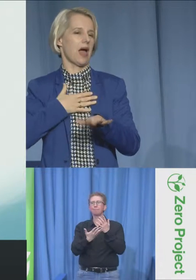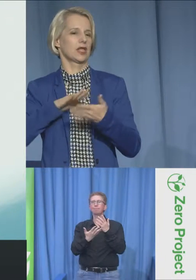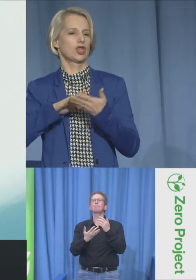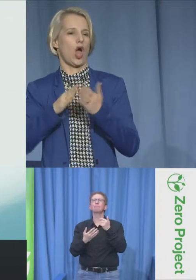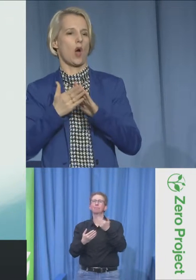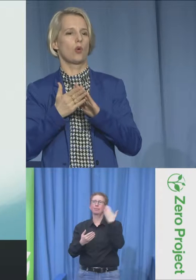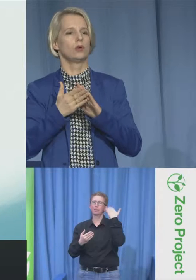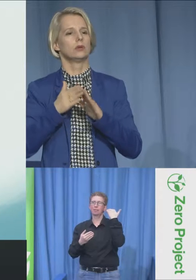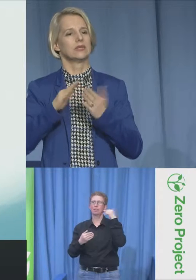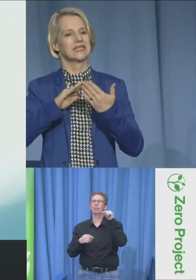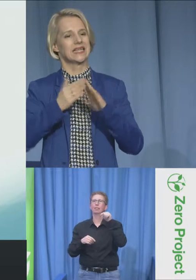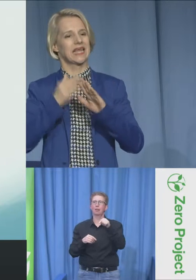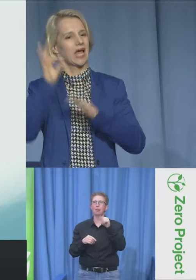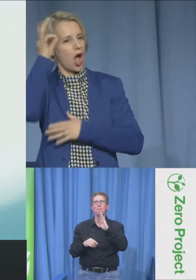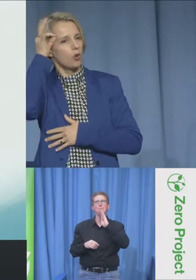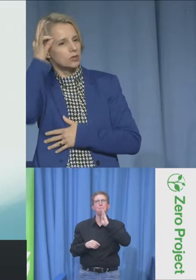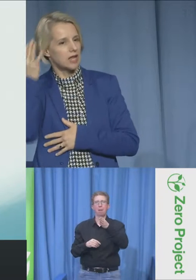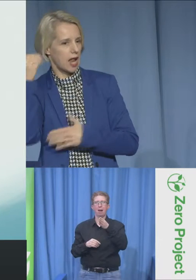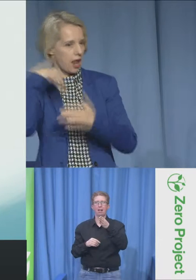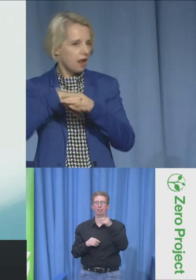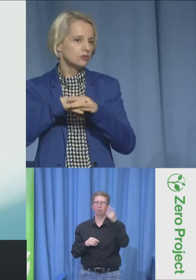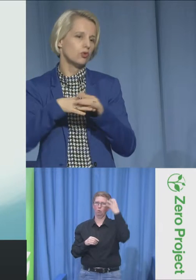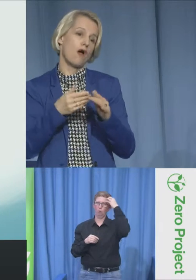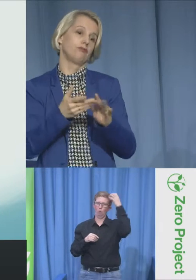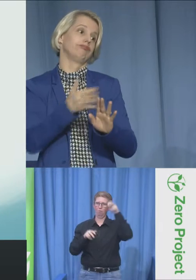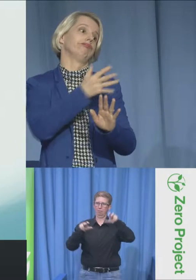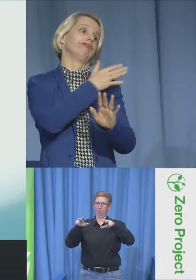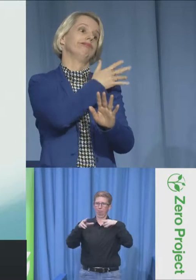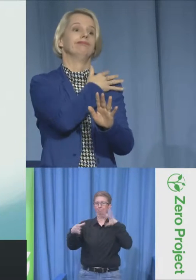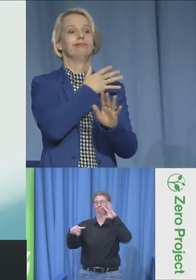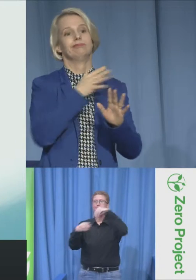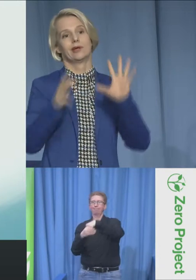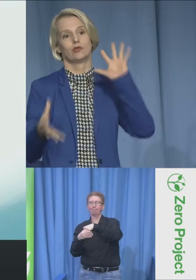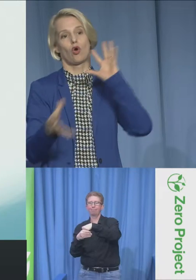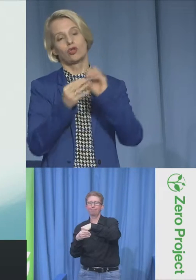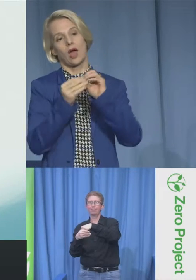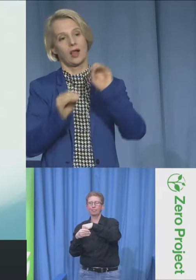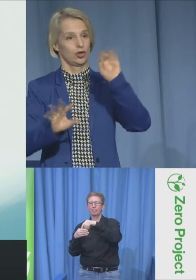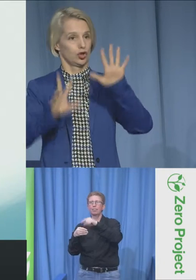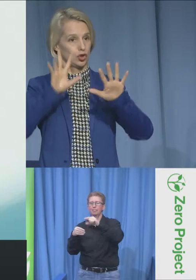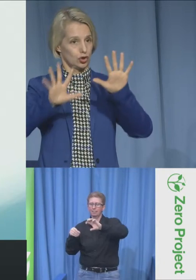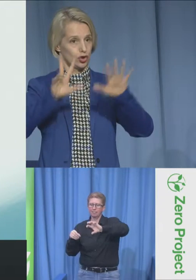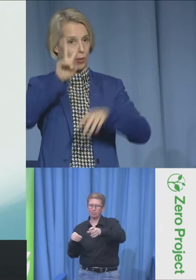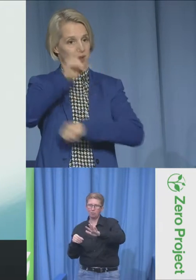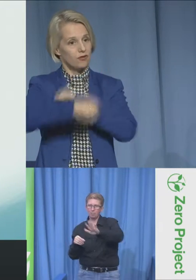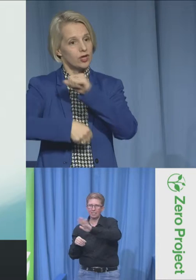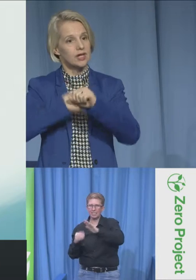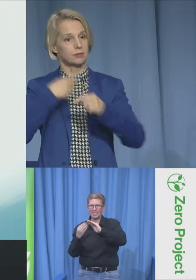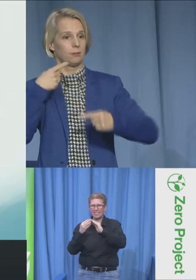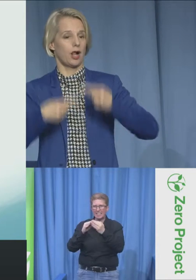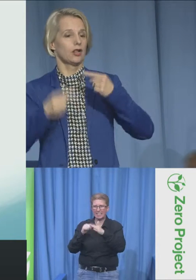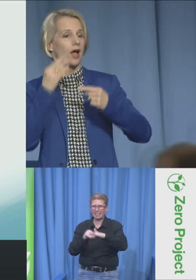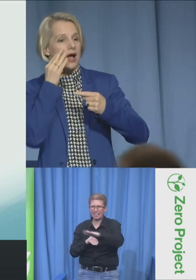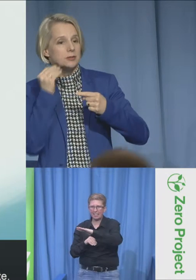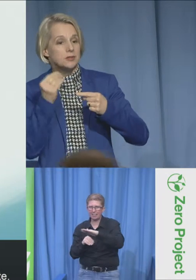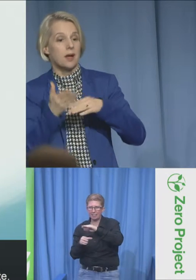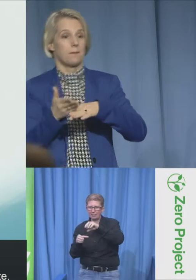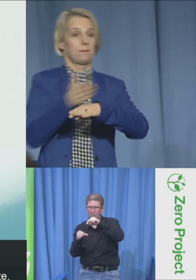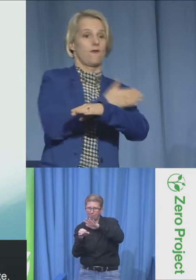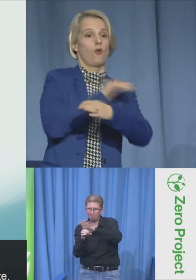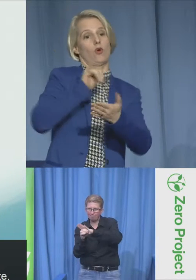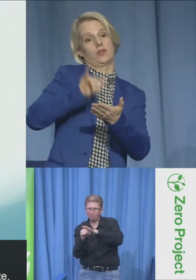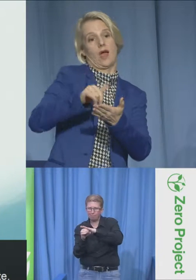also served on the local city council in Ghent, Belgium for a total of 12 years.